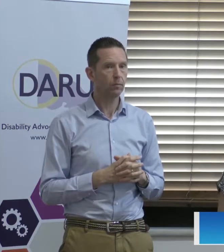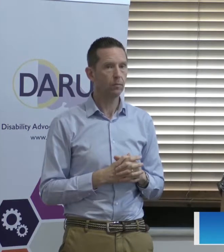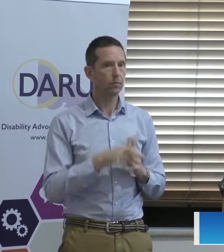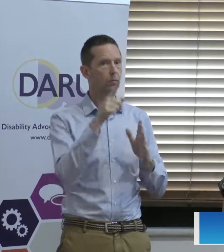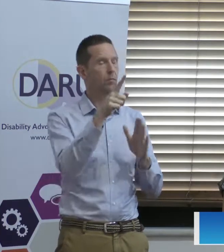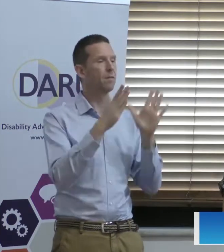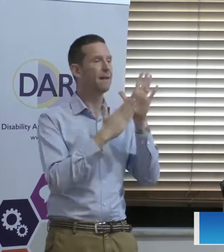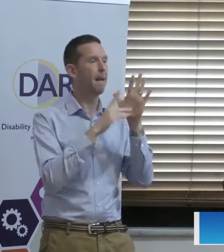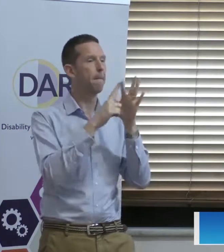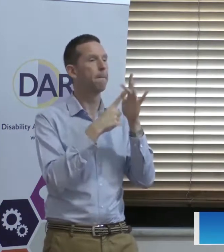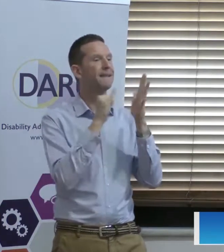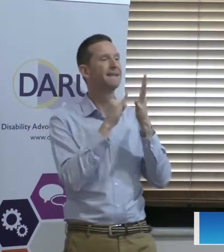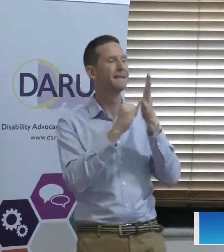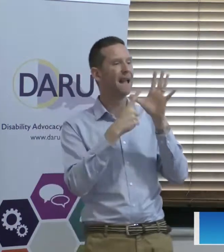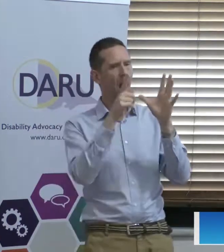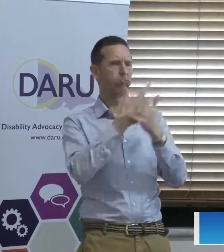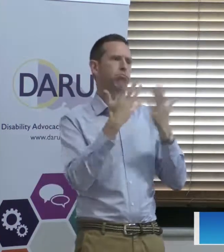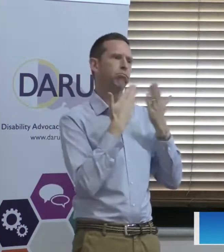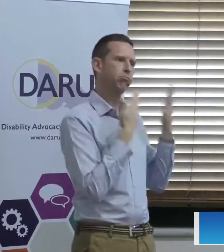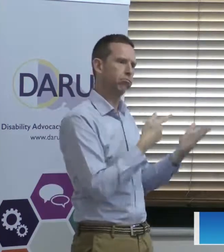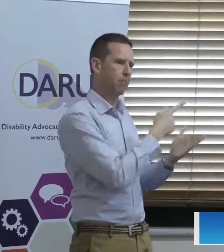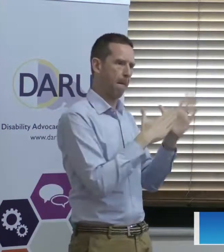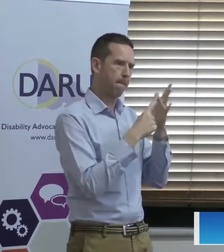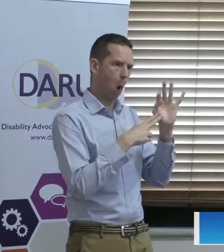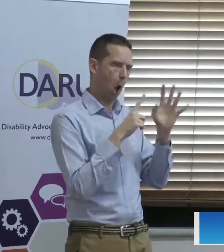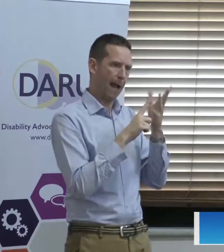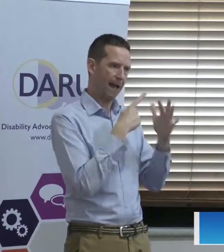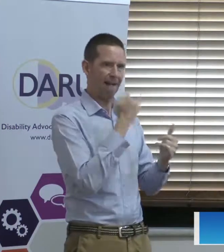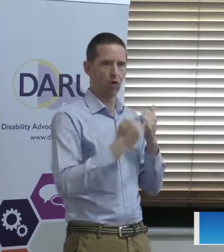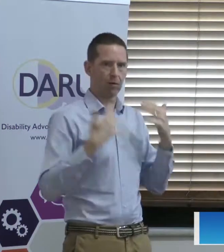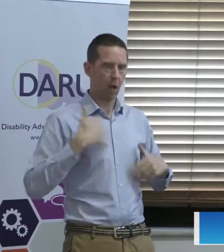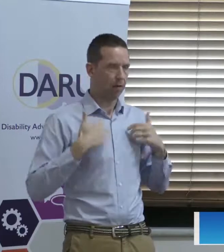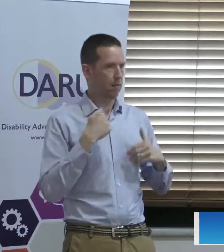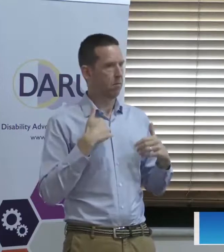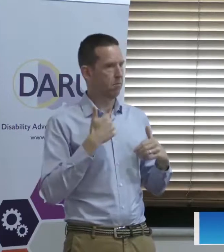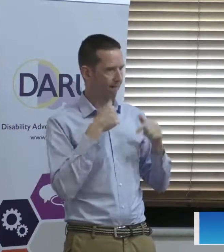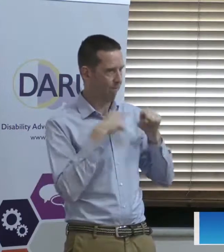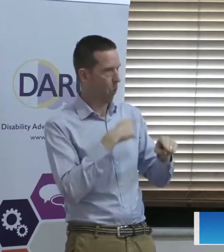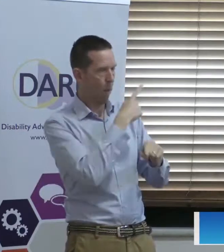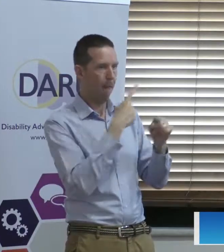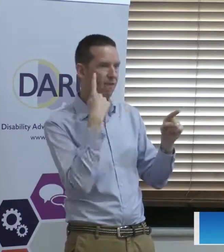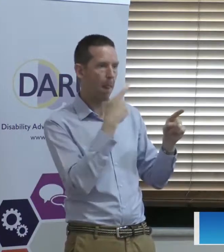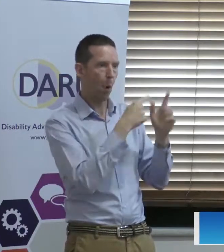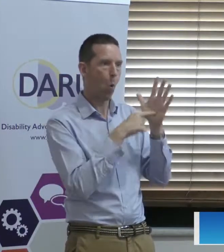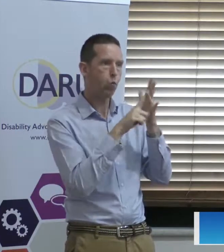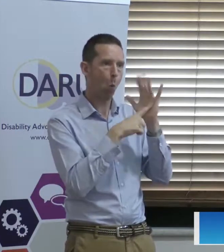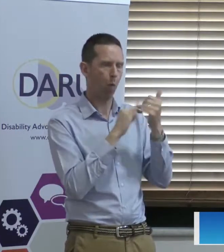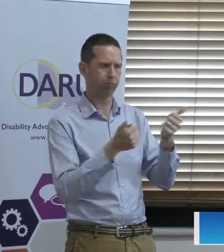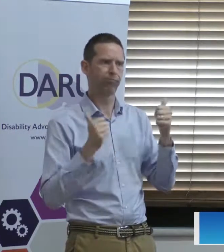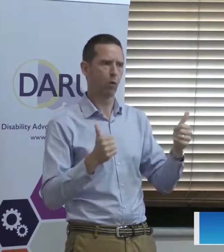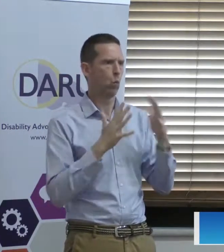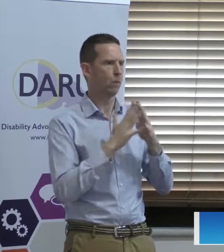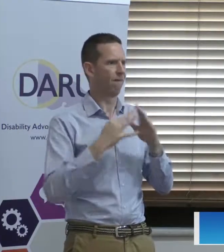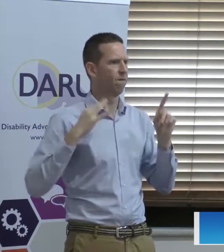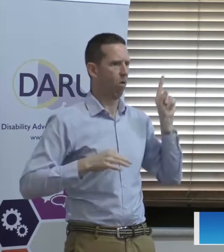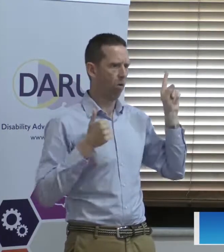Thank you very much, Monique. It sounds like a really exciting toolkit, and I really hope that schools really embrace it and use it, and